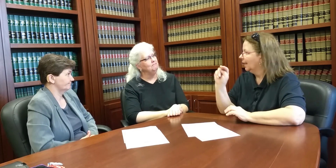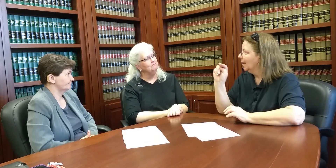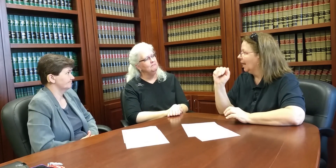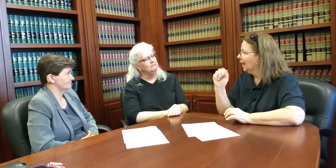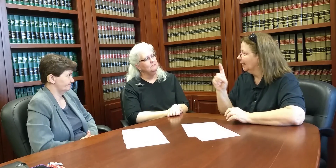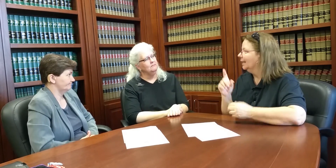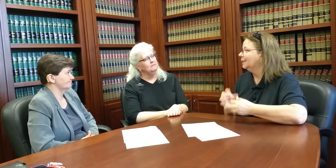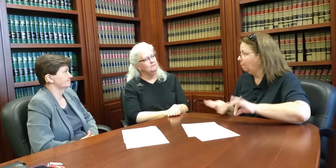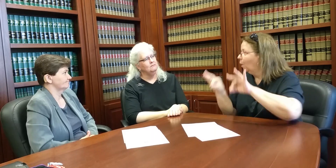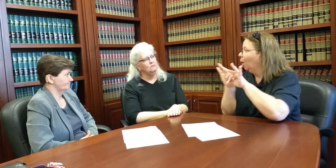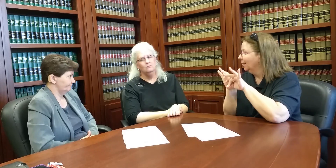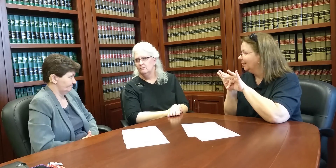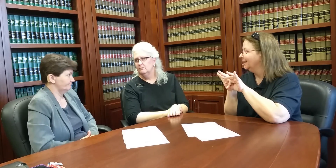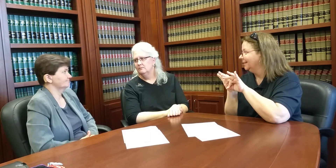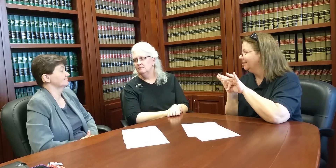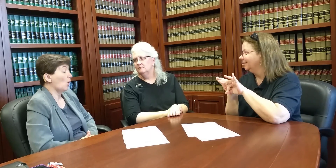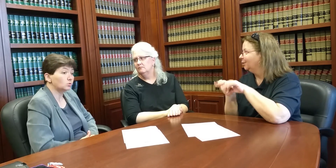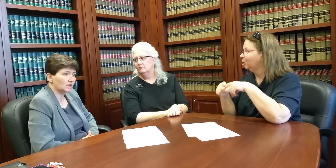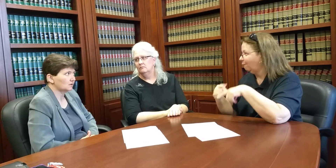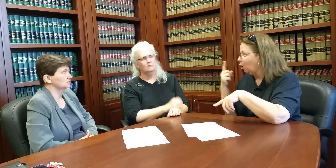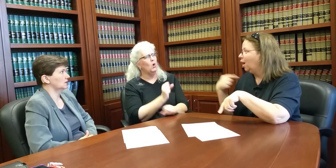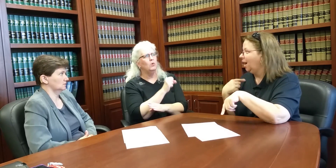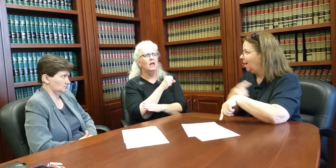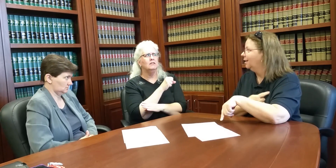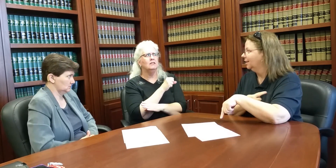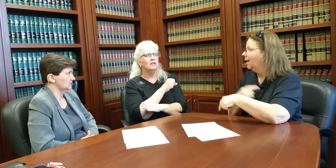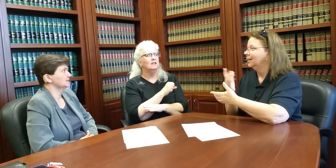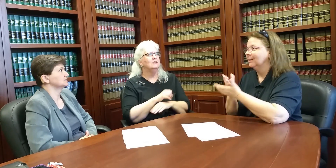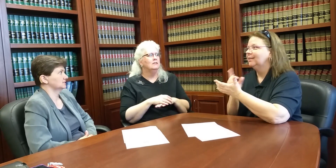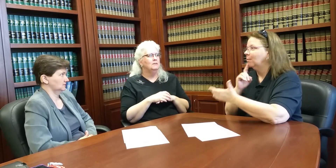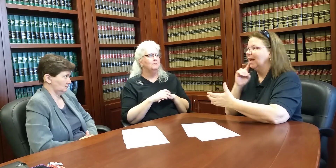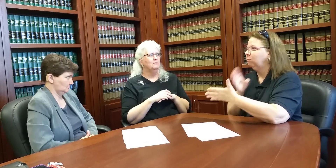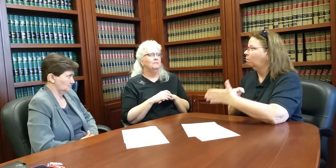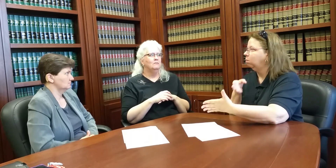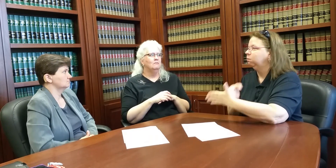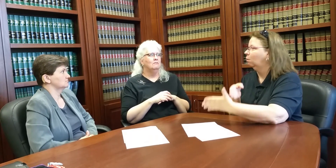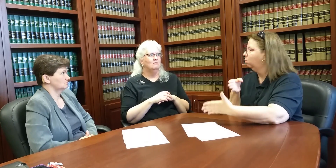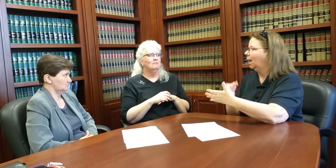it's important Oh yeah, for yeah, us. yeah. So that